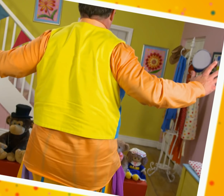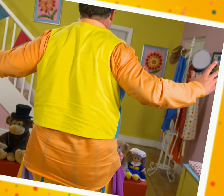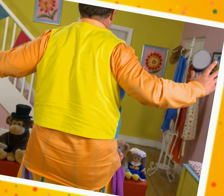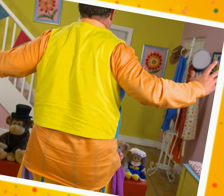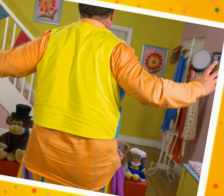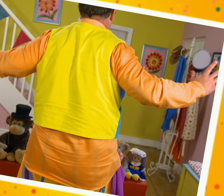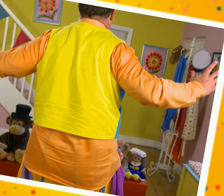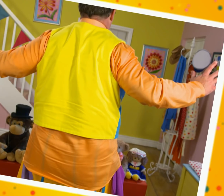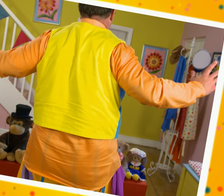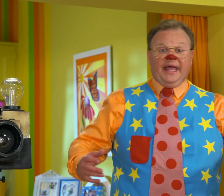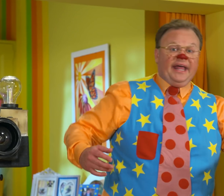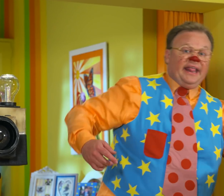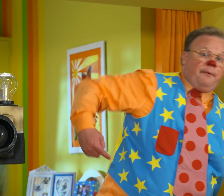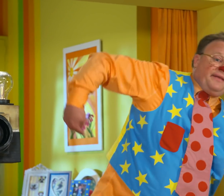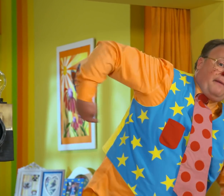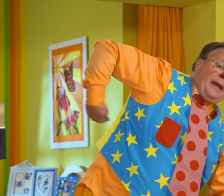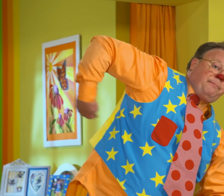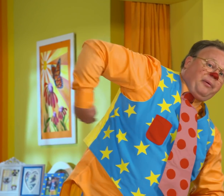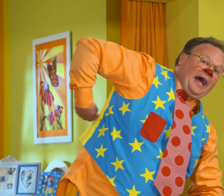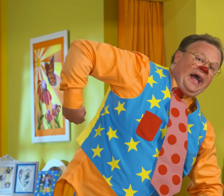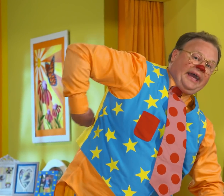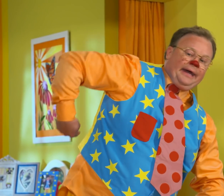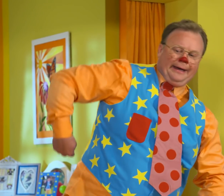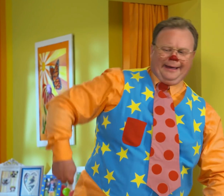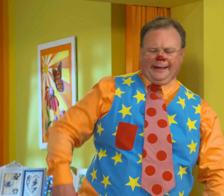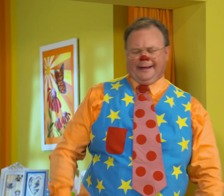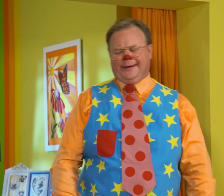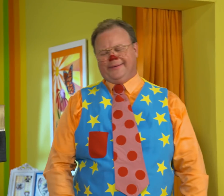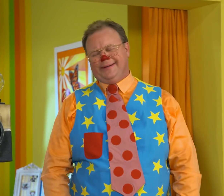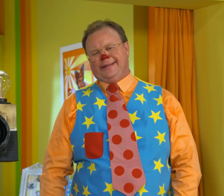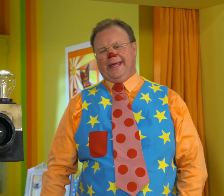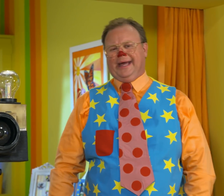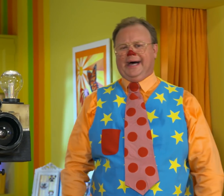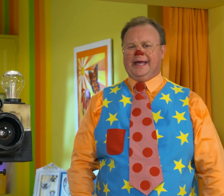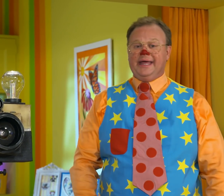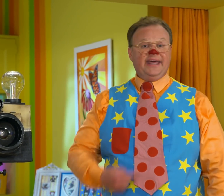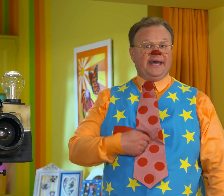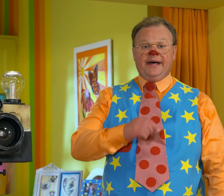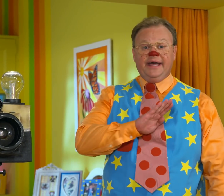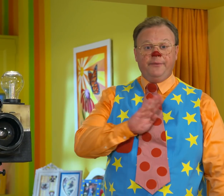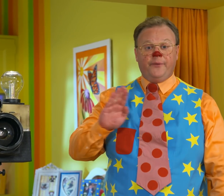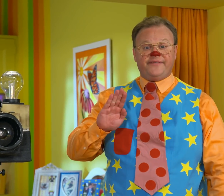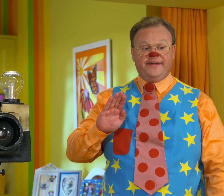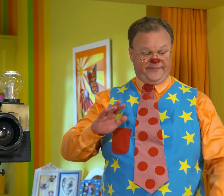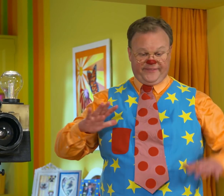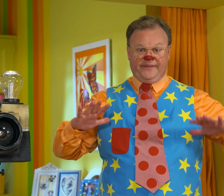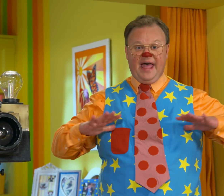Oh no! That was my back! Oh dear! I wasn't ready!